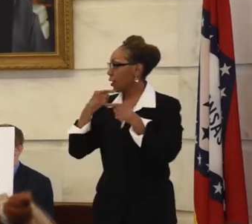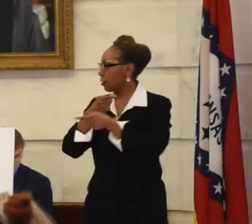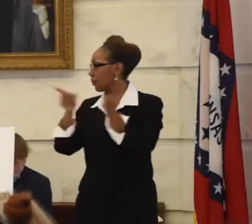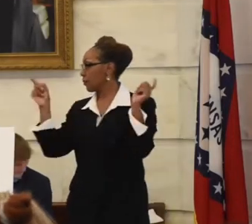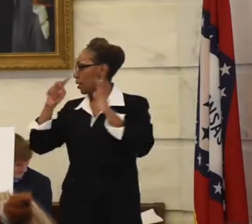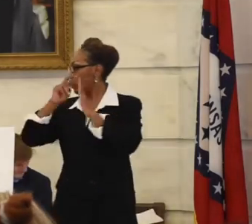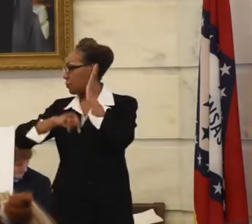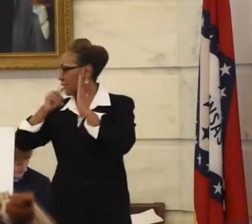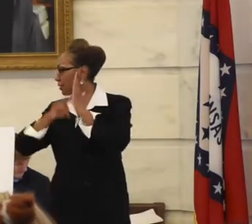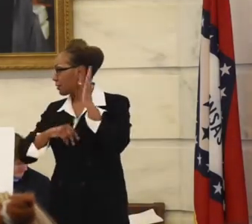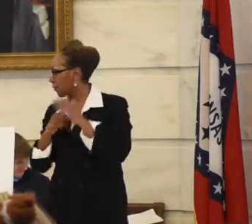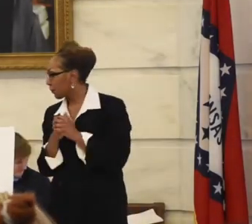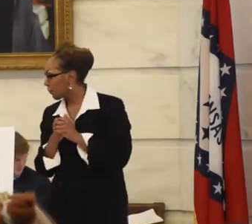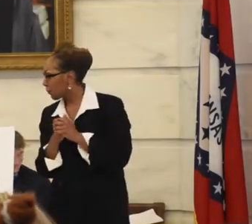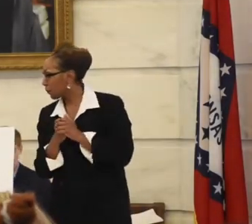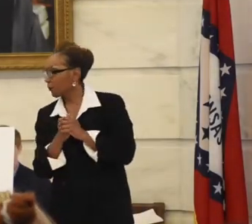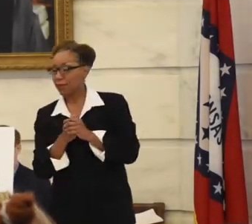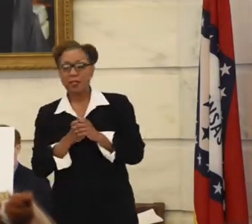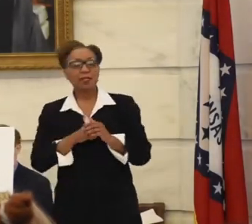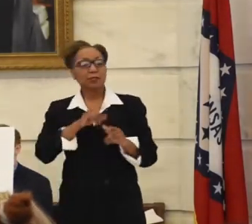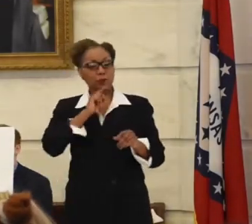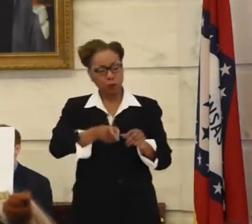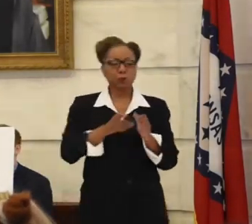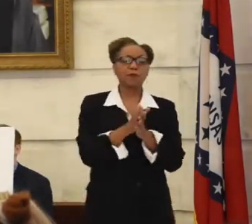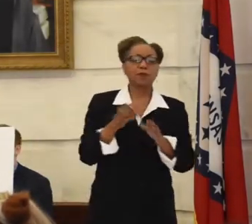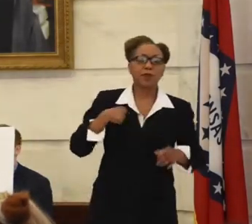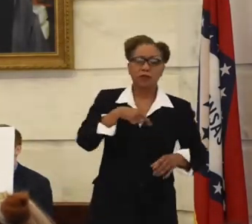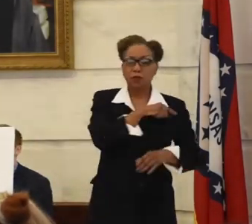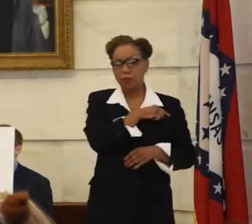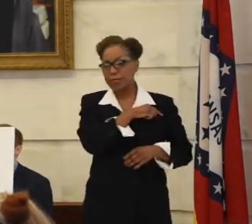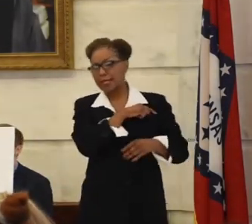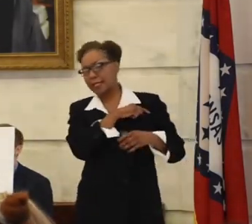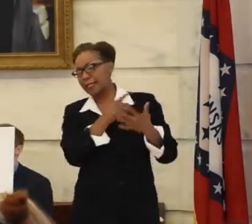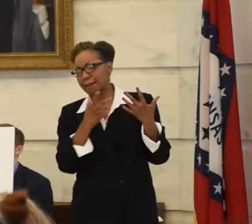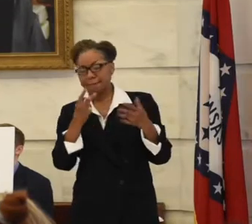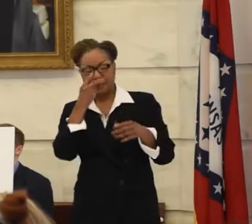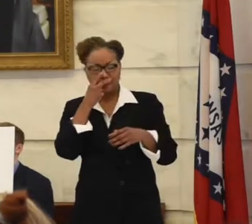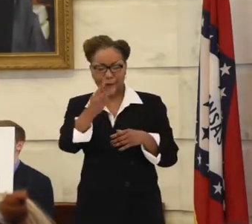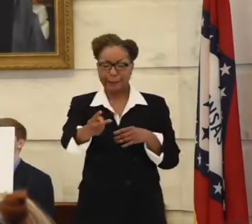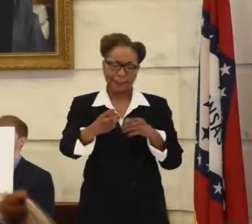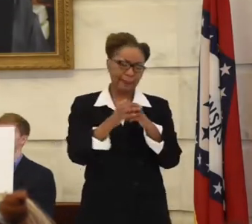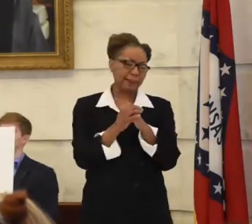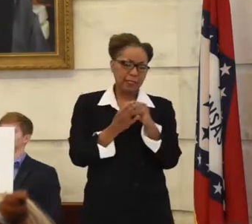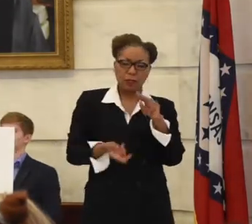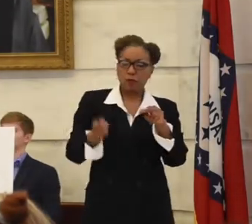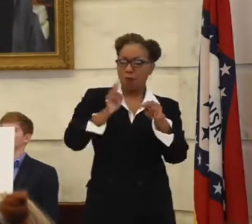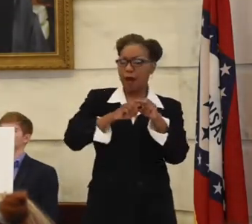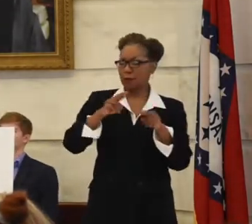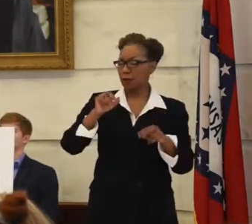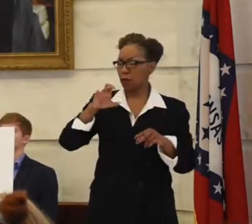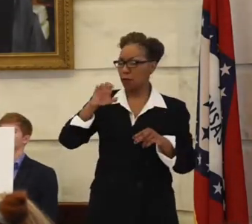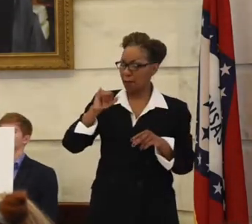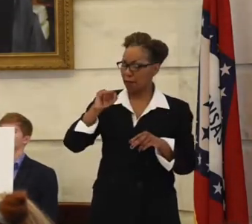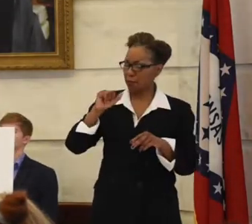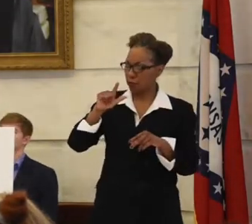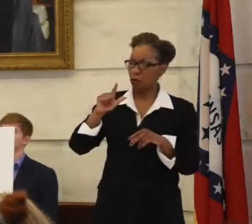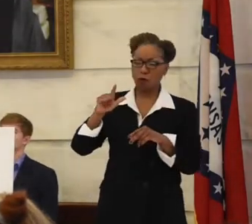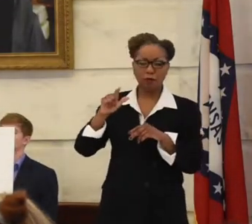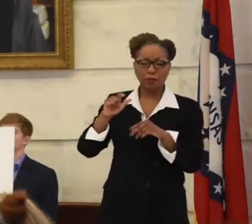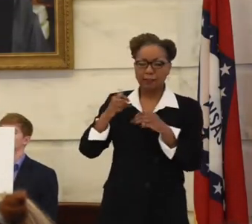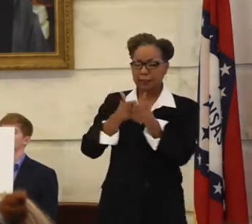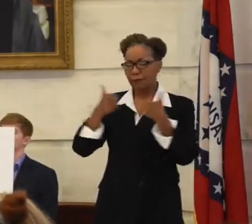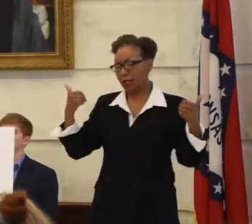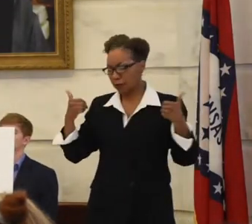Proclamation reads as such. Whereas we have been witness to the rise in racial divisiveness throughout